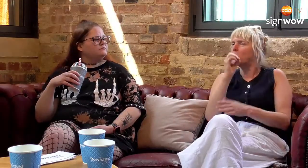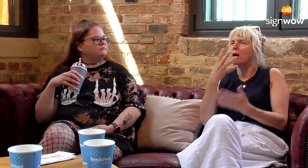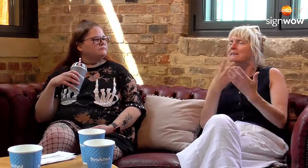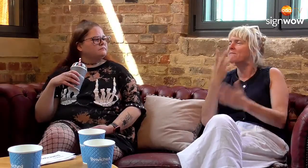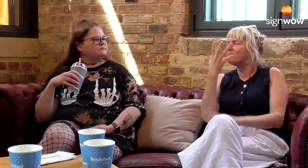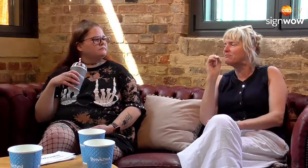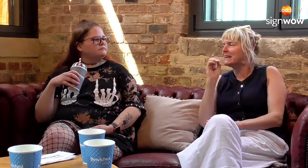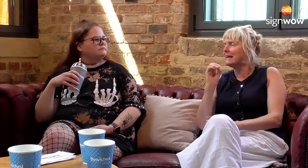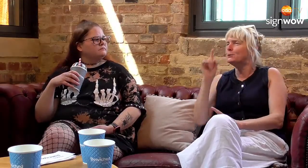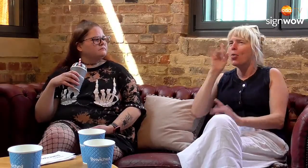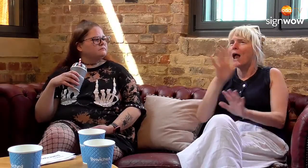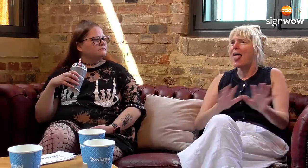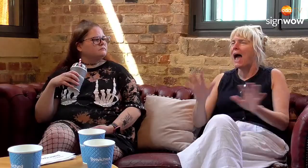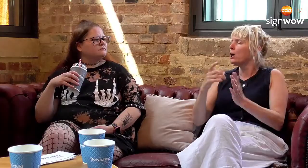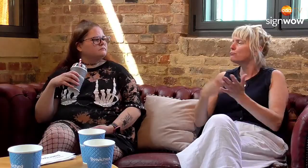1940s.